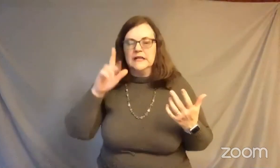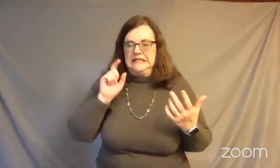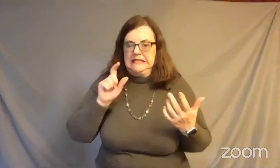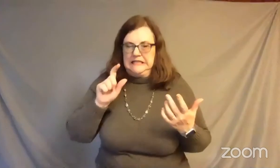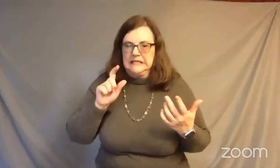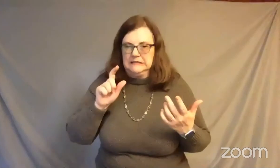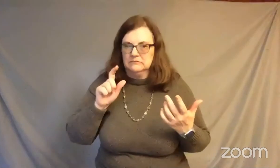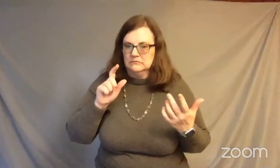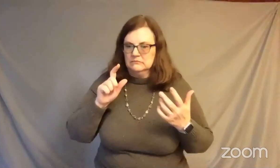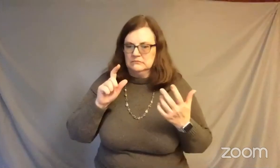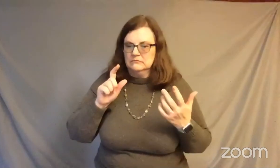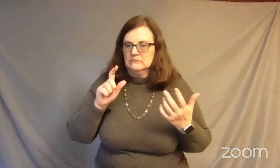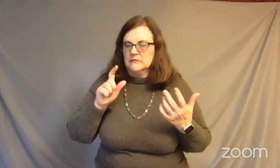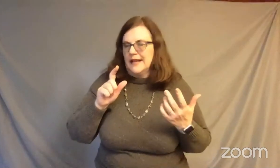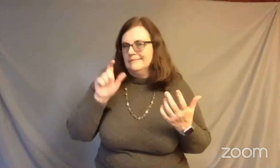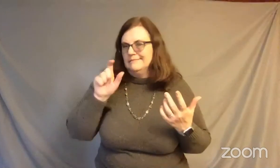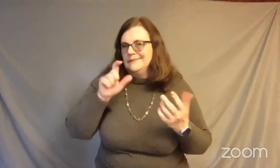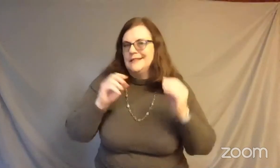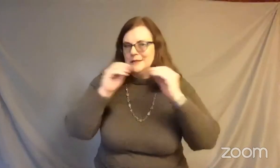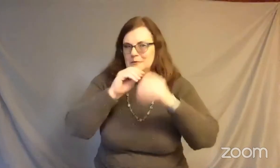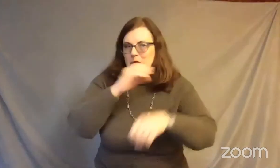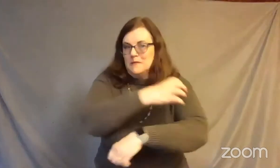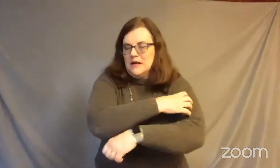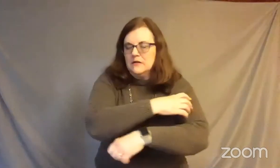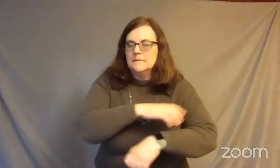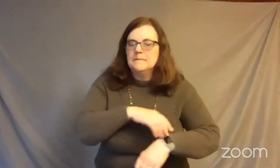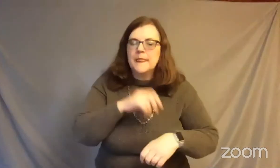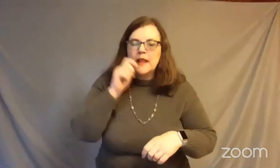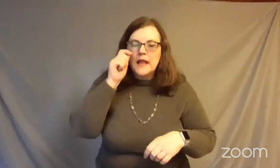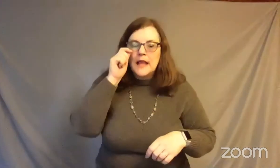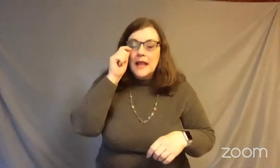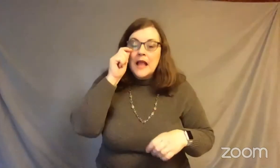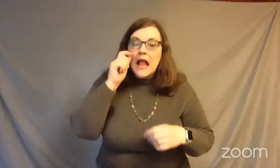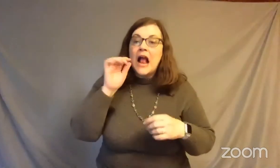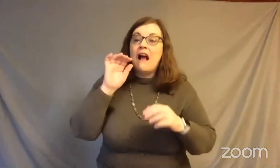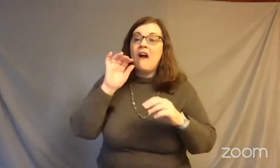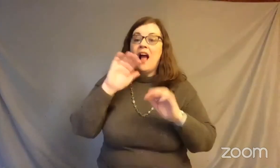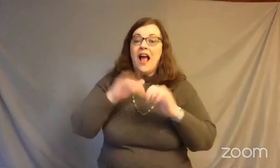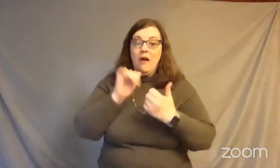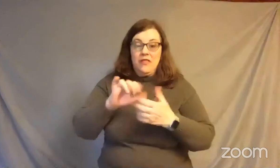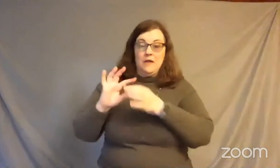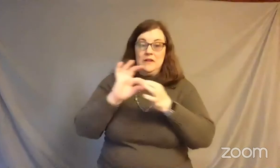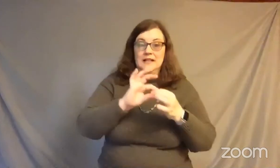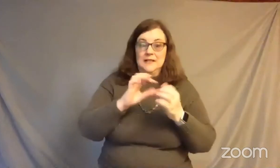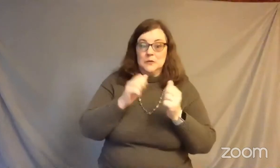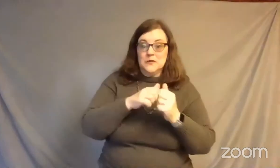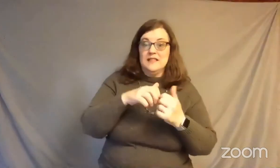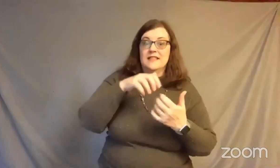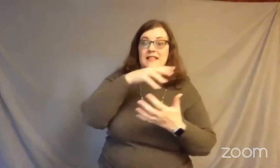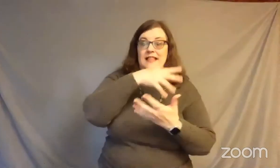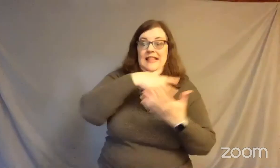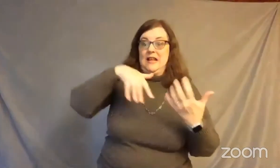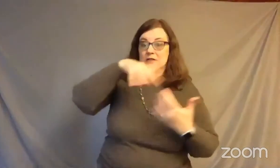advanced features. And our formal theory of all of this needs to be more powerful to account